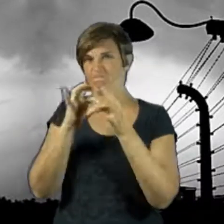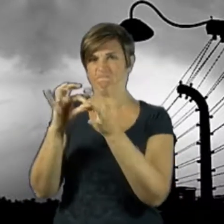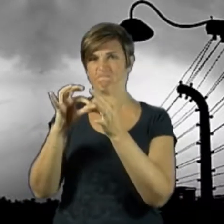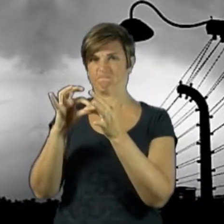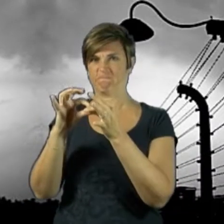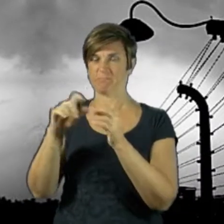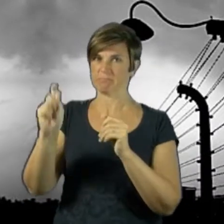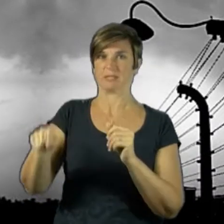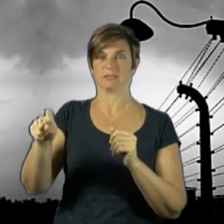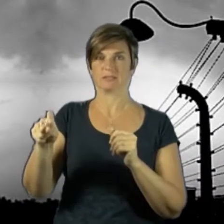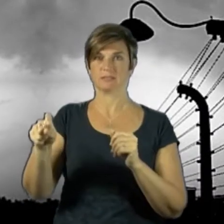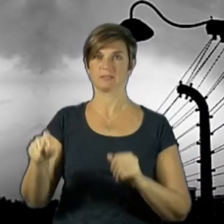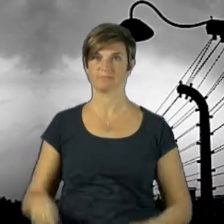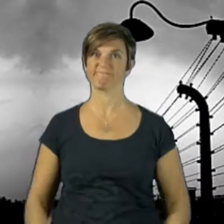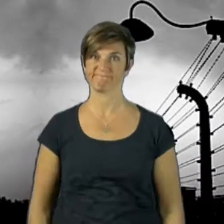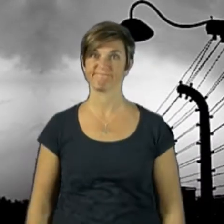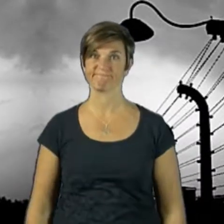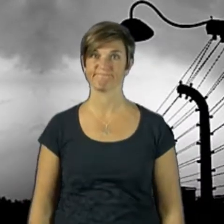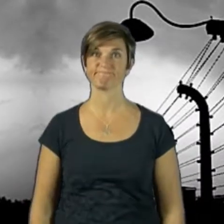They were always together.